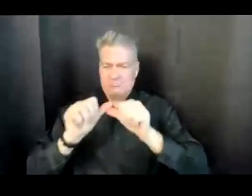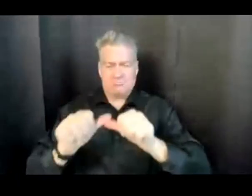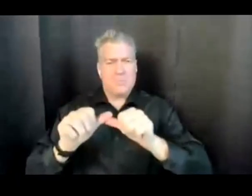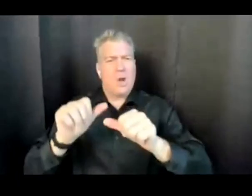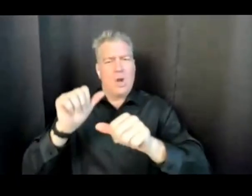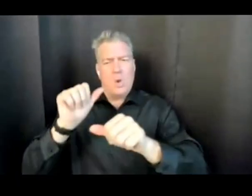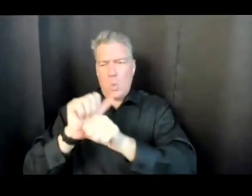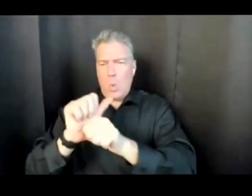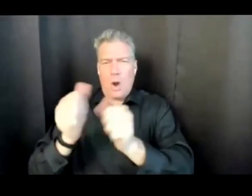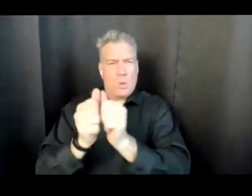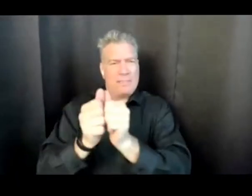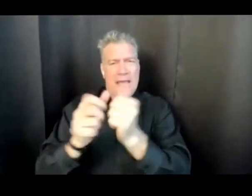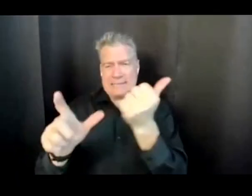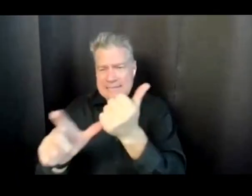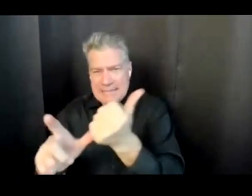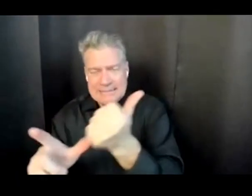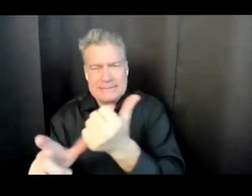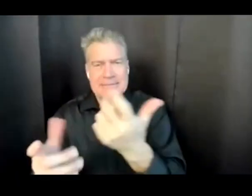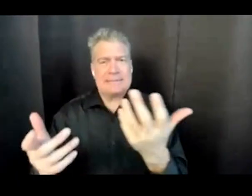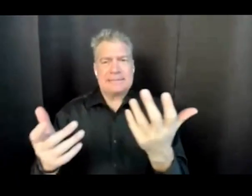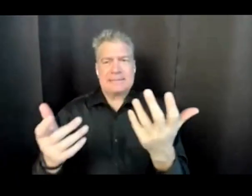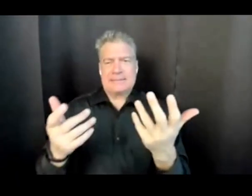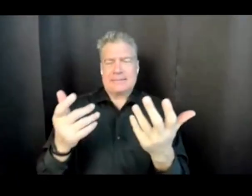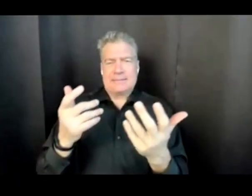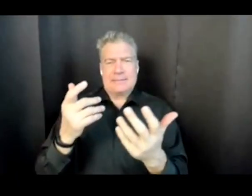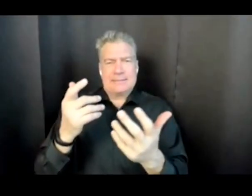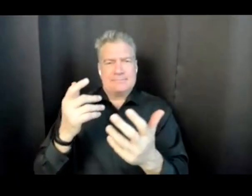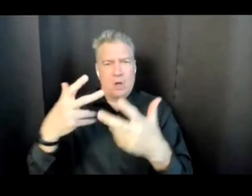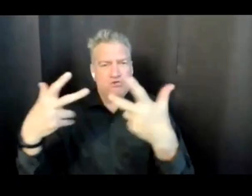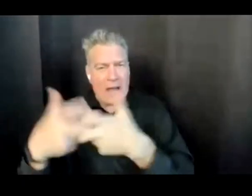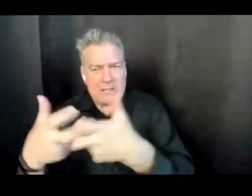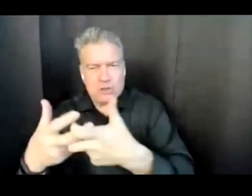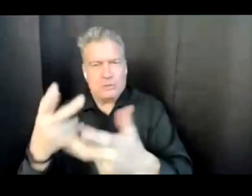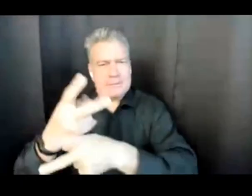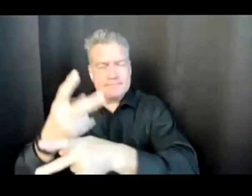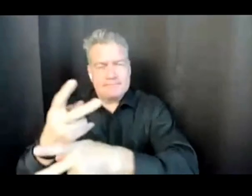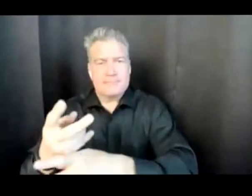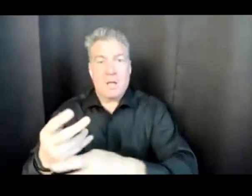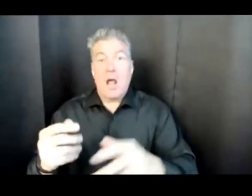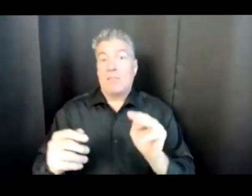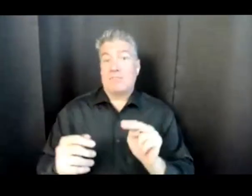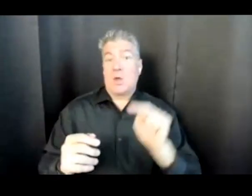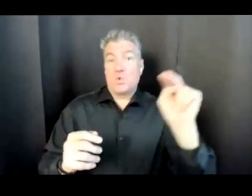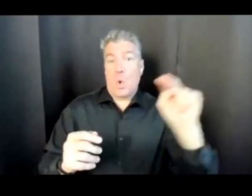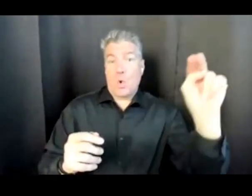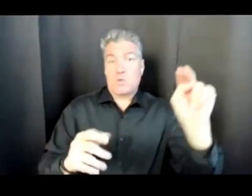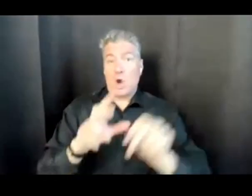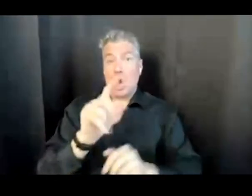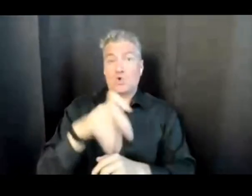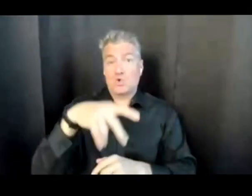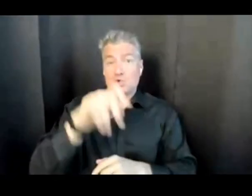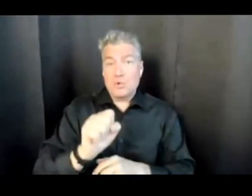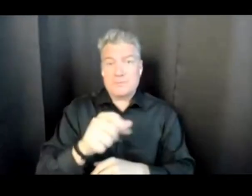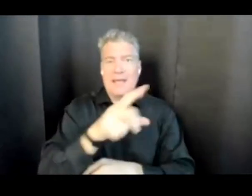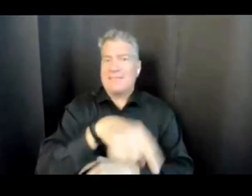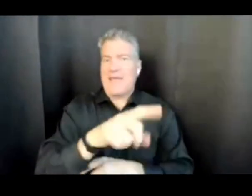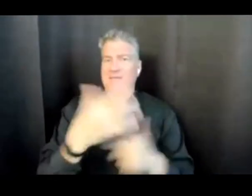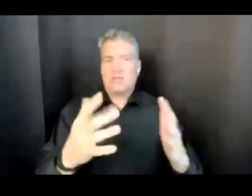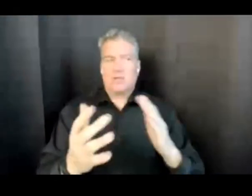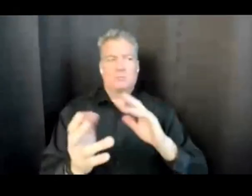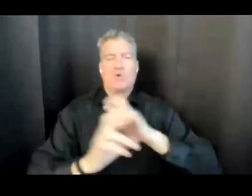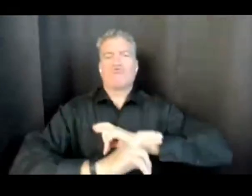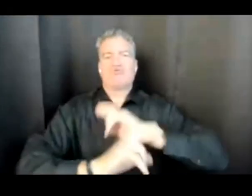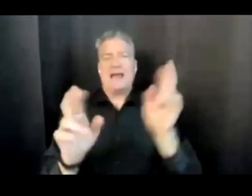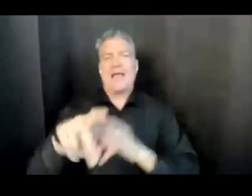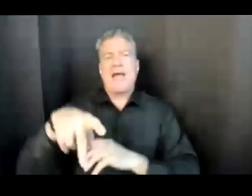help motorists as the need arises. And our Northern troops, they remain on what we call Phase A, which means their cars are packed, ready to